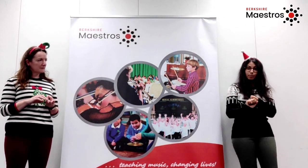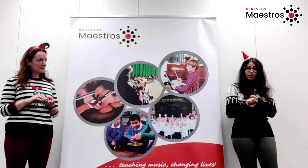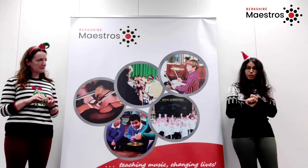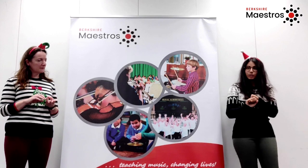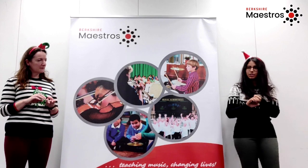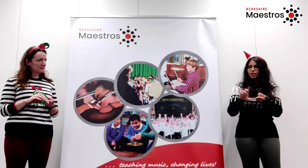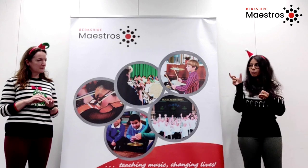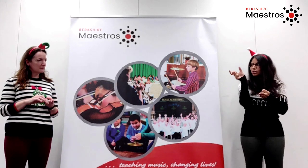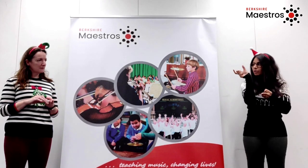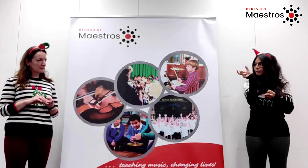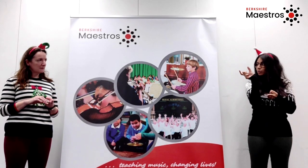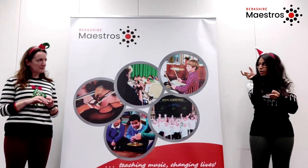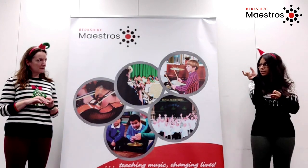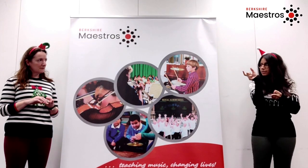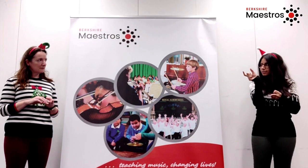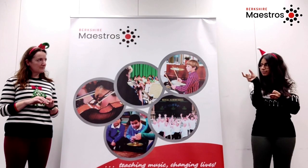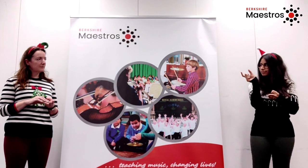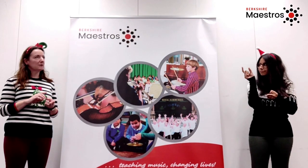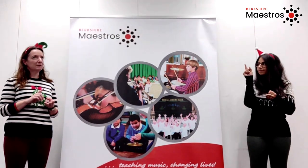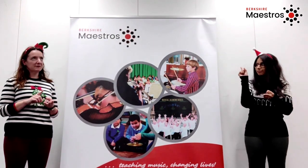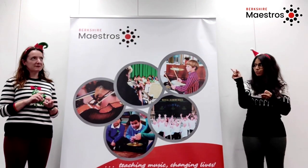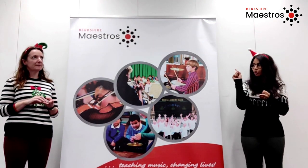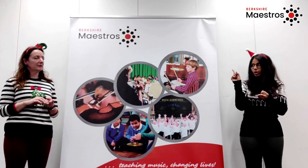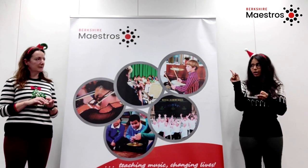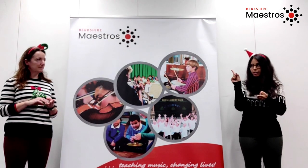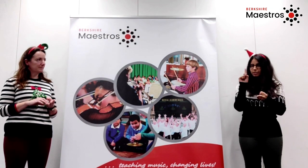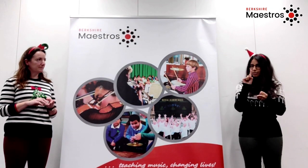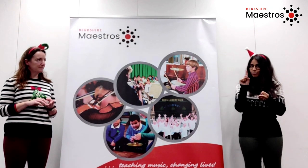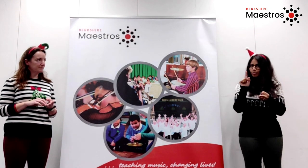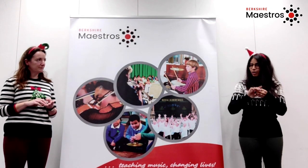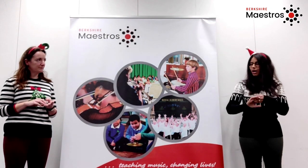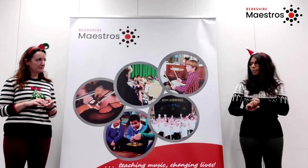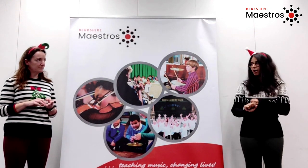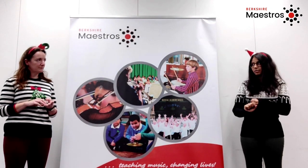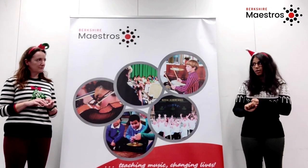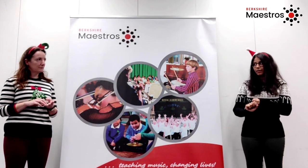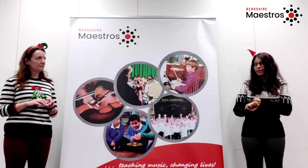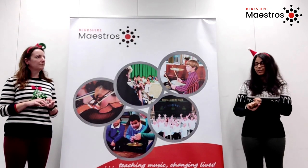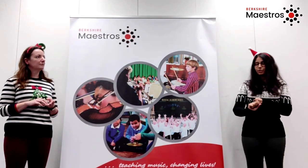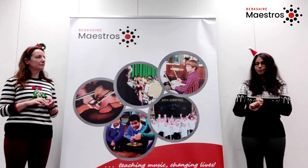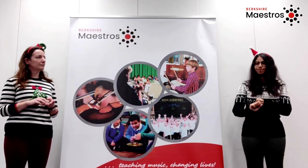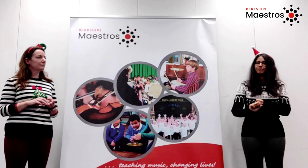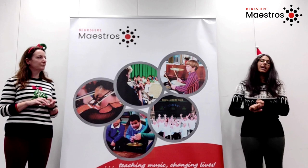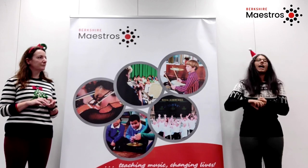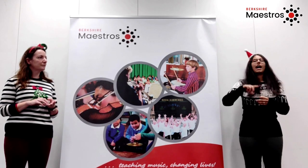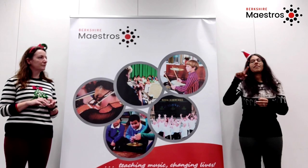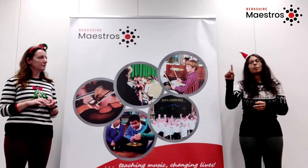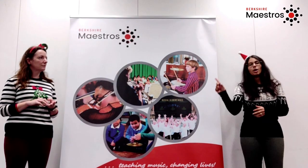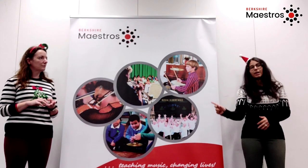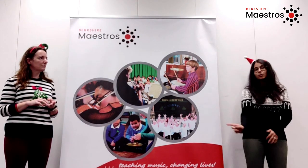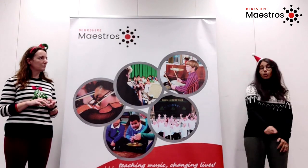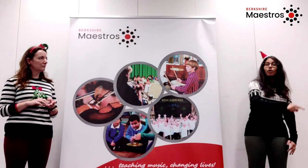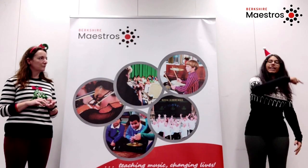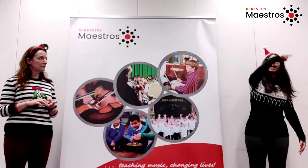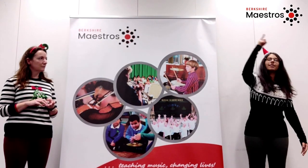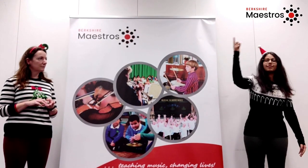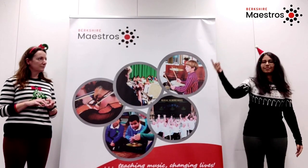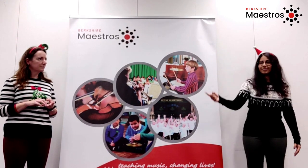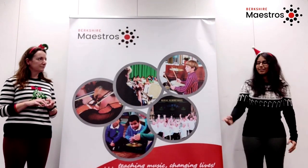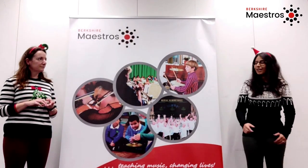Bleak Midwinter, and we do that bit twice. Oh, yes. Not earth stood hard as iron in that section. And then we go back and do it all again,